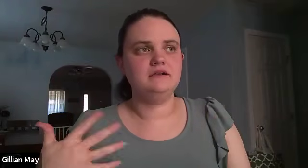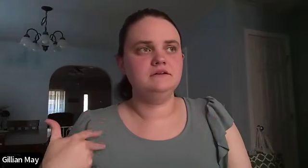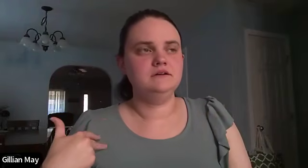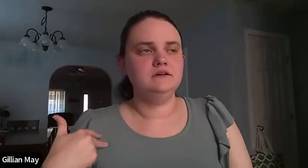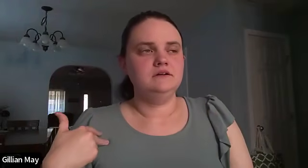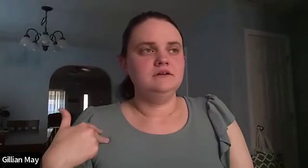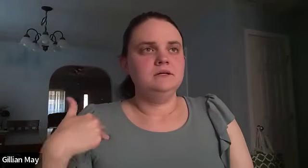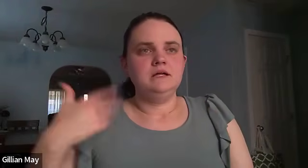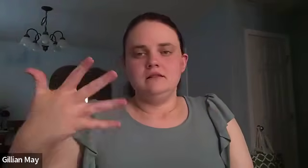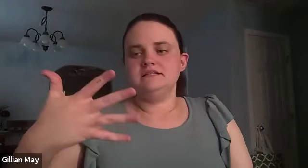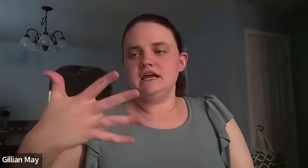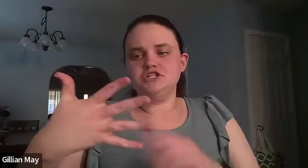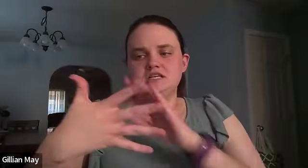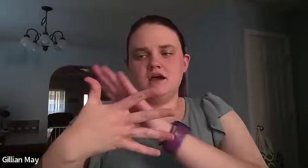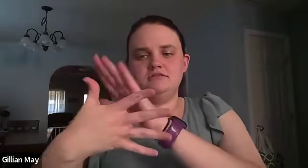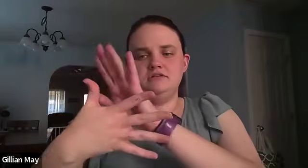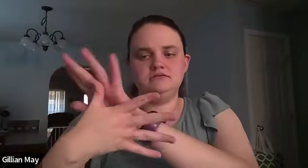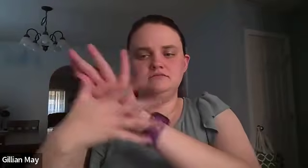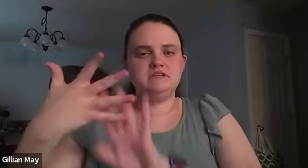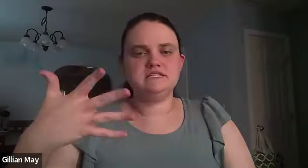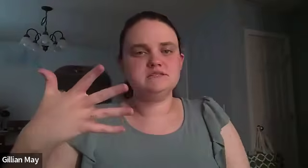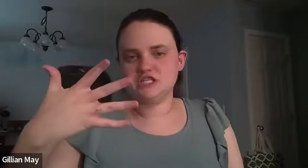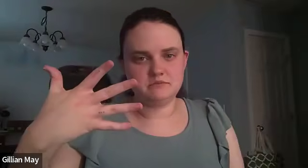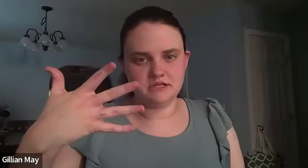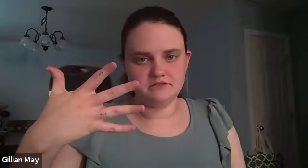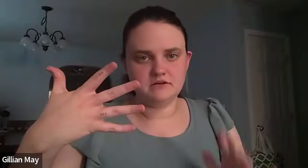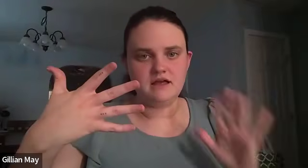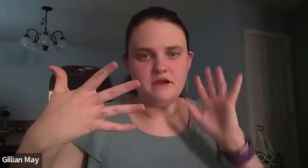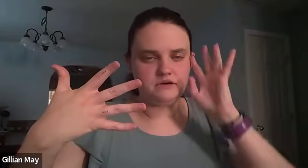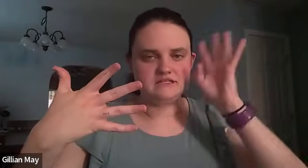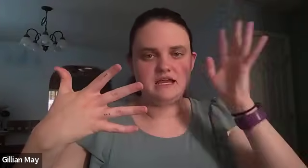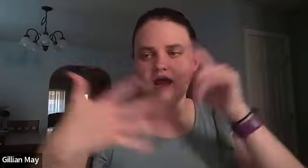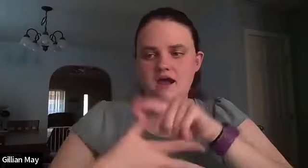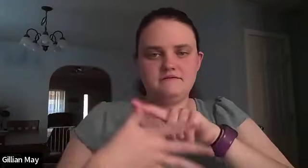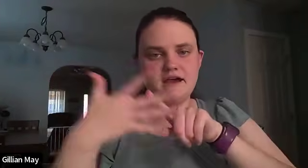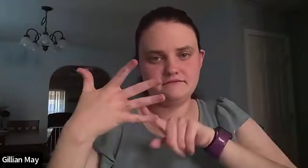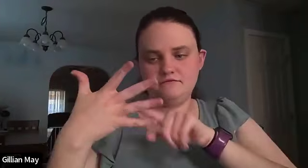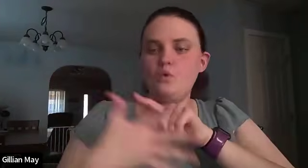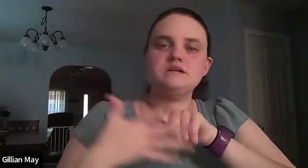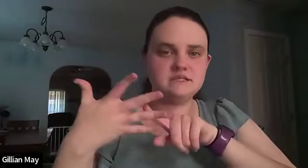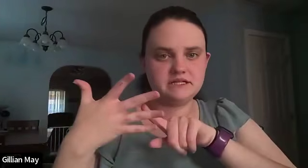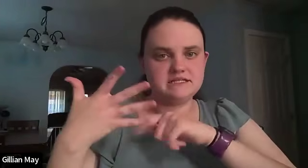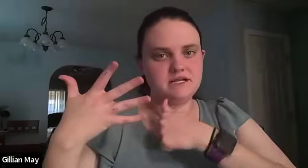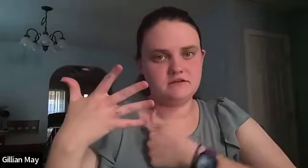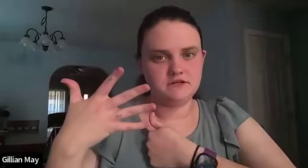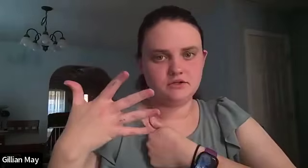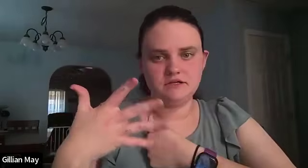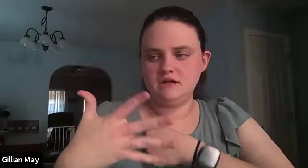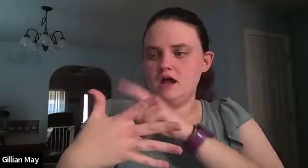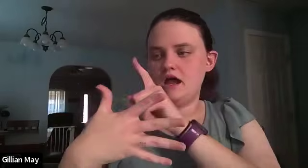had let's say I just have, this is just siblings, okay? If I were to say I had four siblings and myself included, I